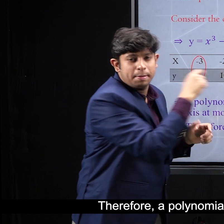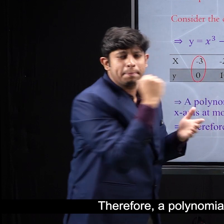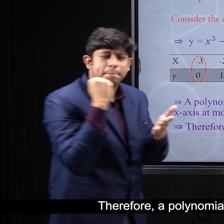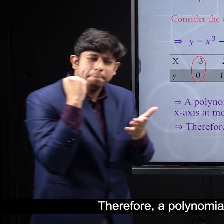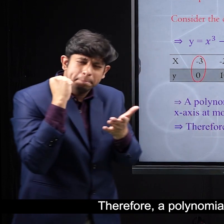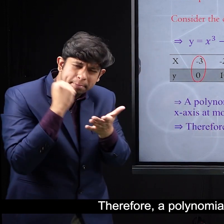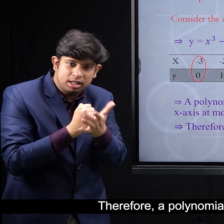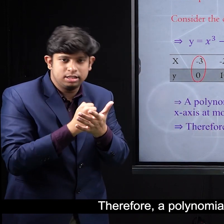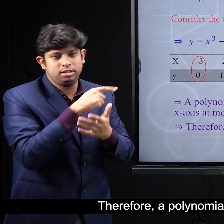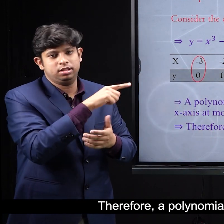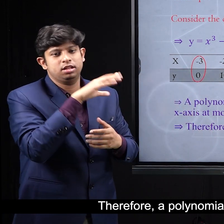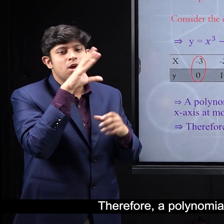zeros.